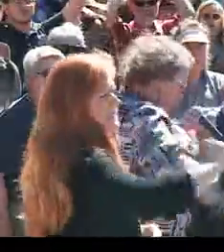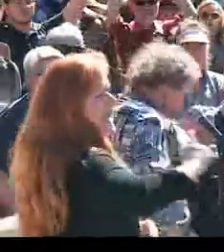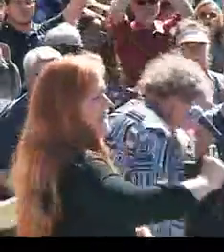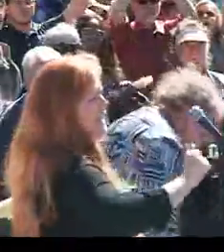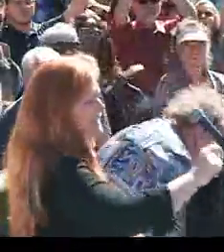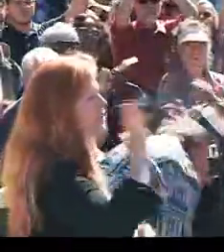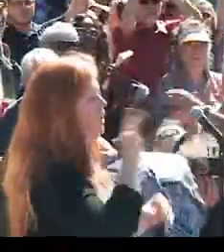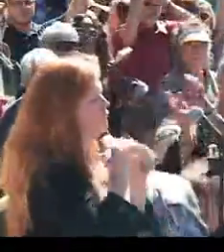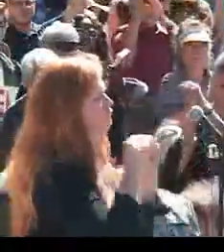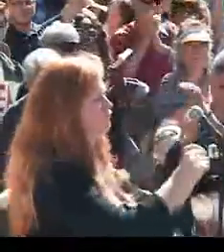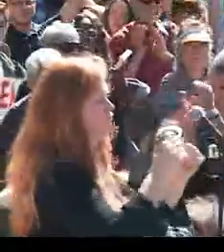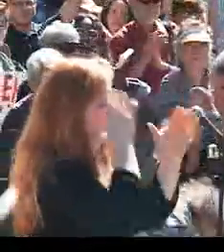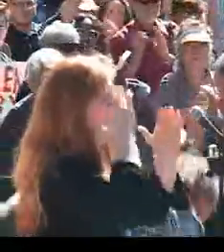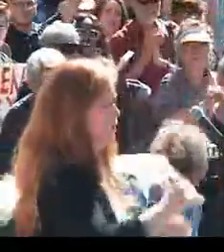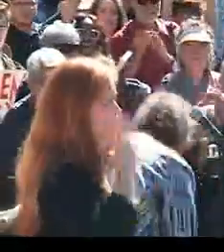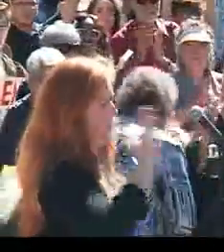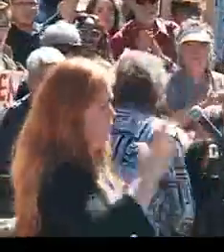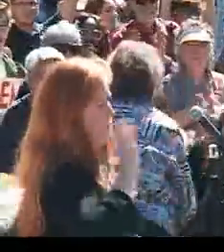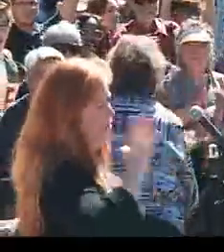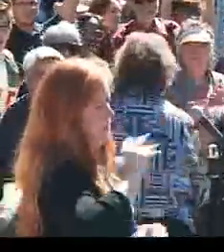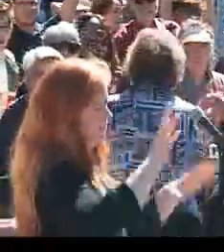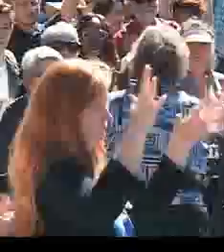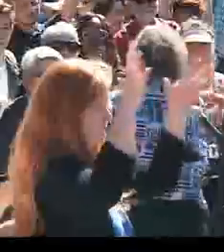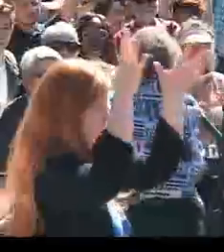Thank you very much.